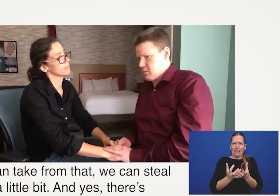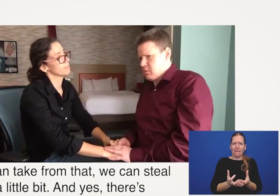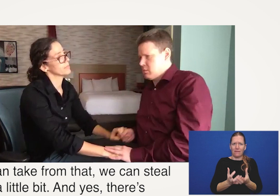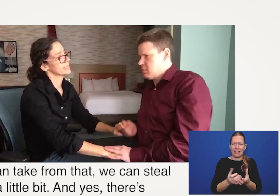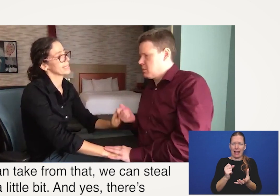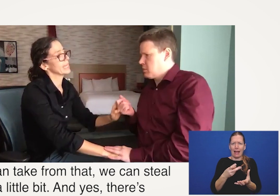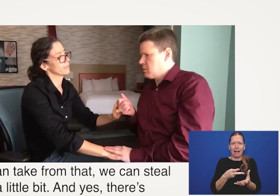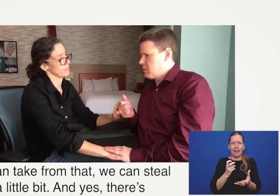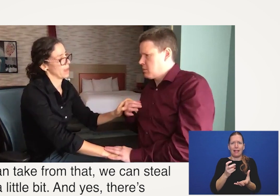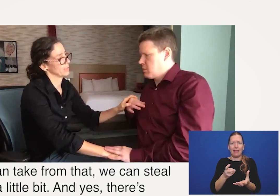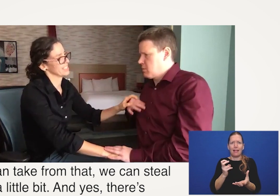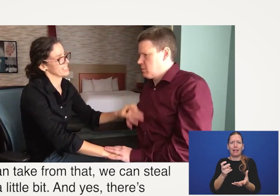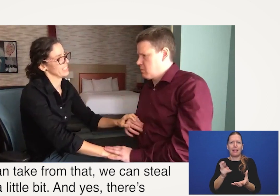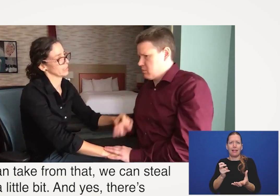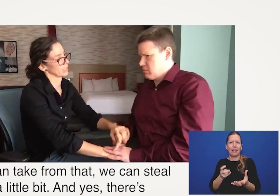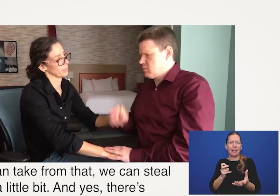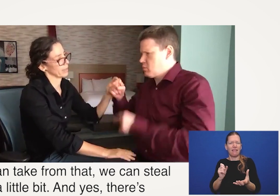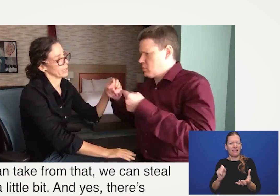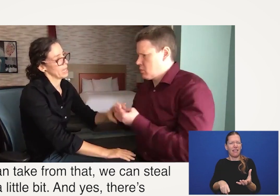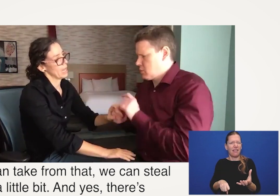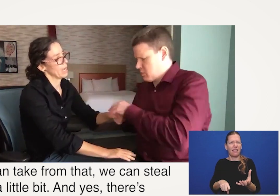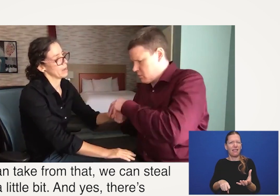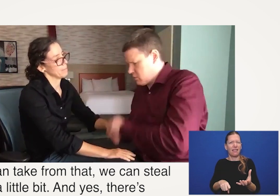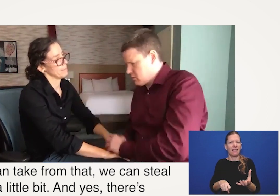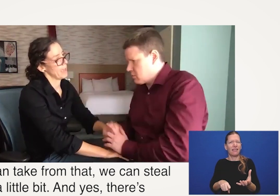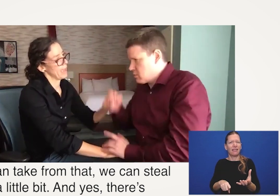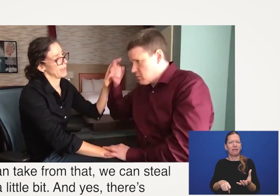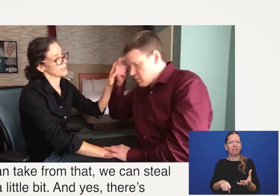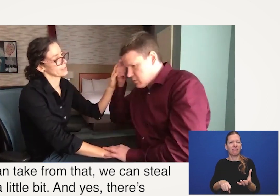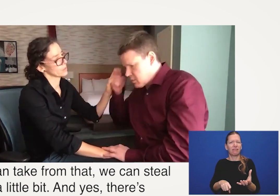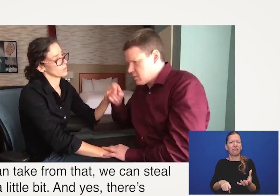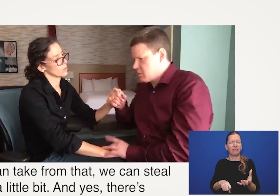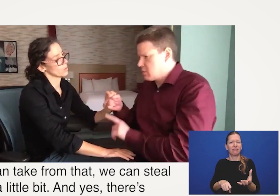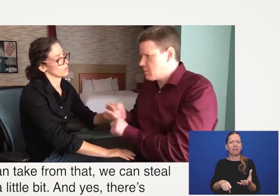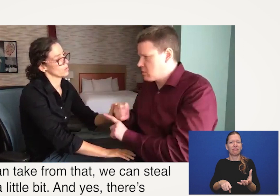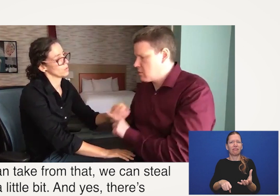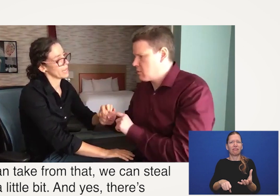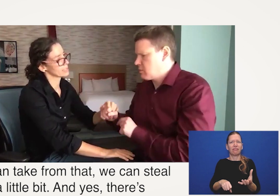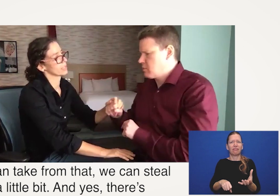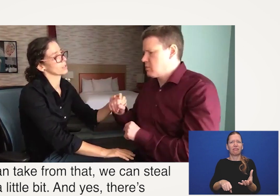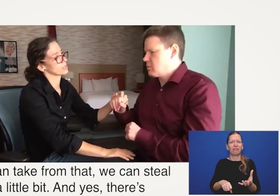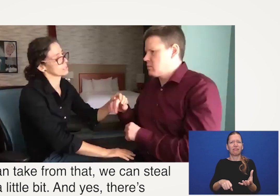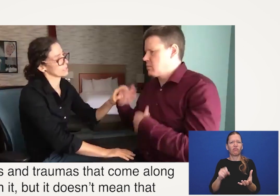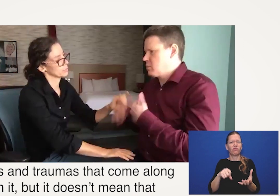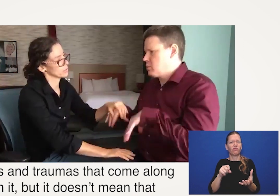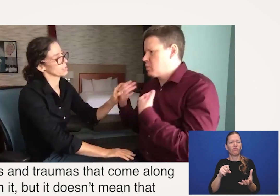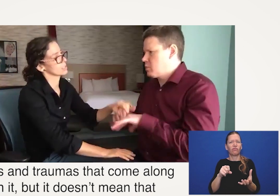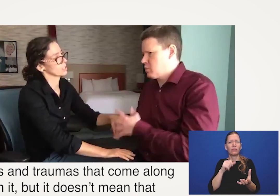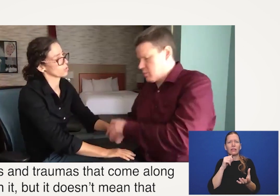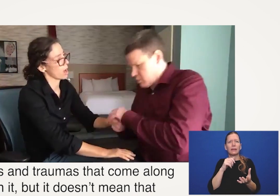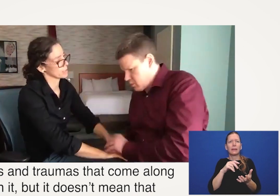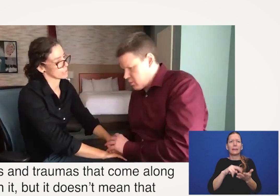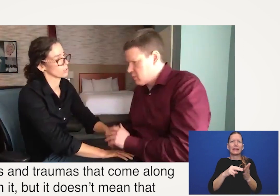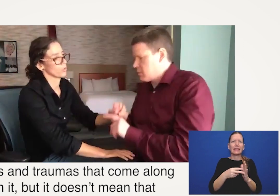can take from that, we could steal a little bit. And yes, there's abuses